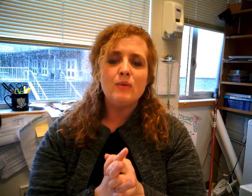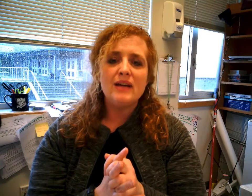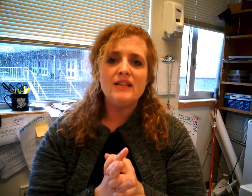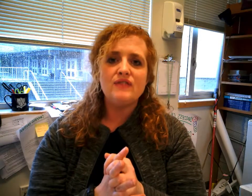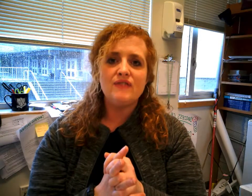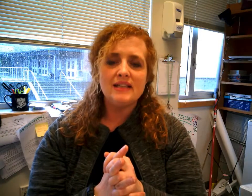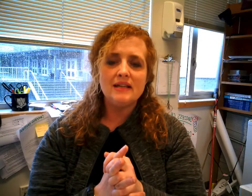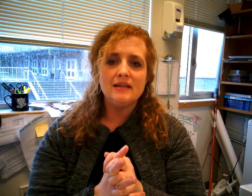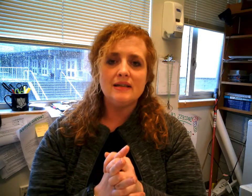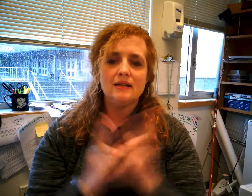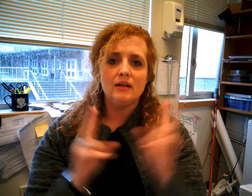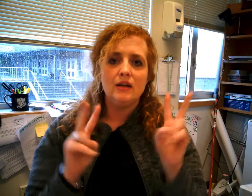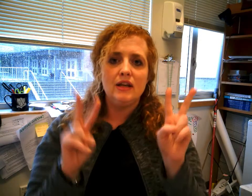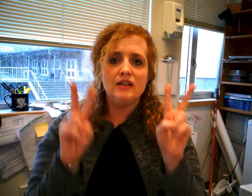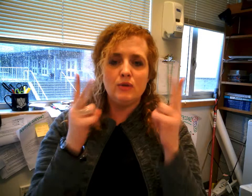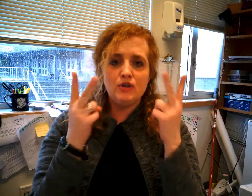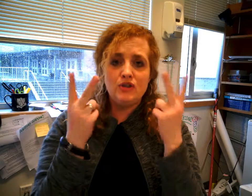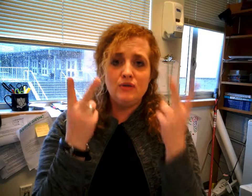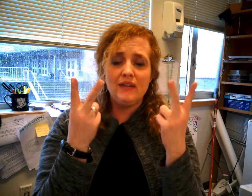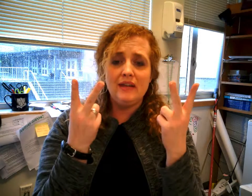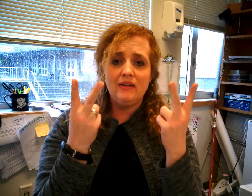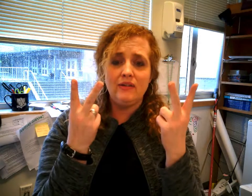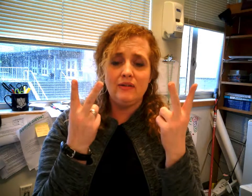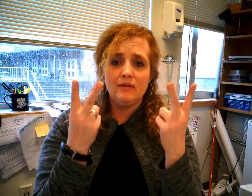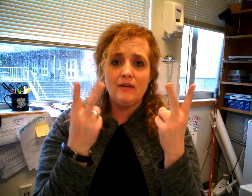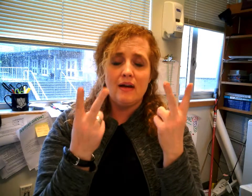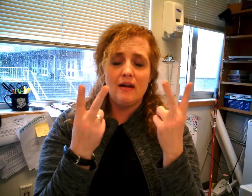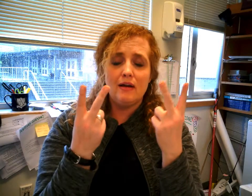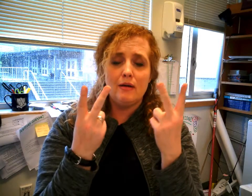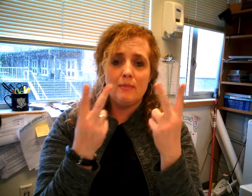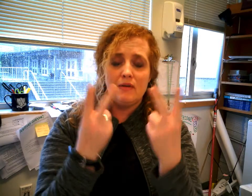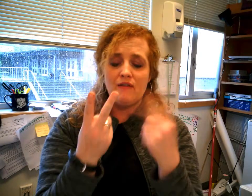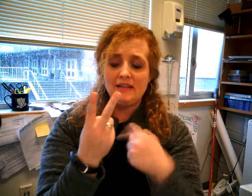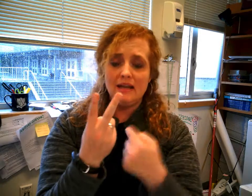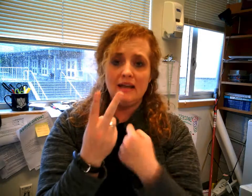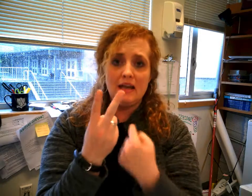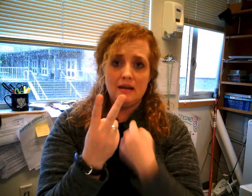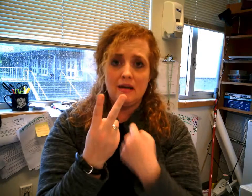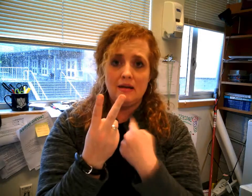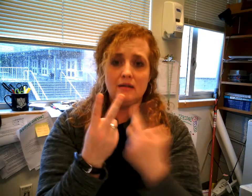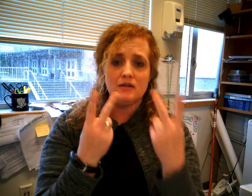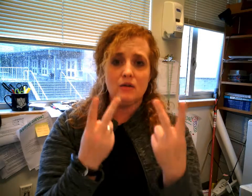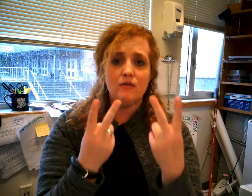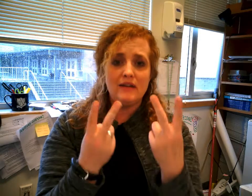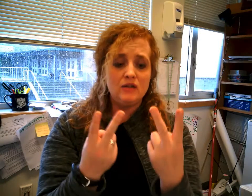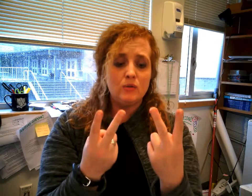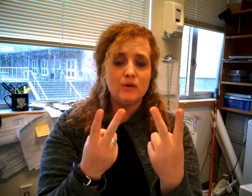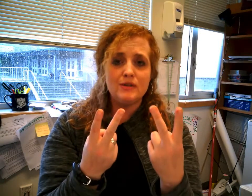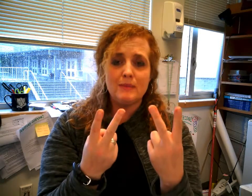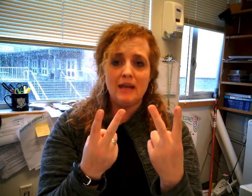is visit. It's with 2 V's facing in, so facing towards me.